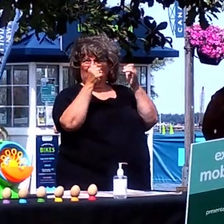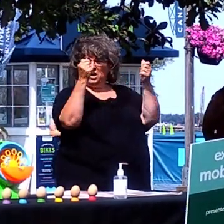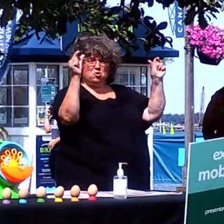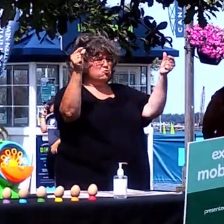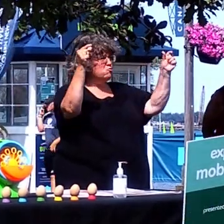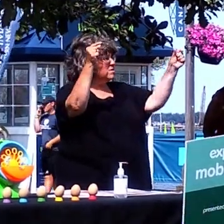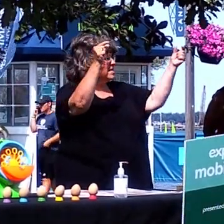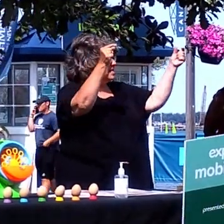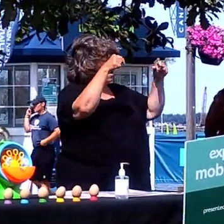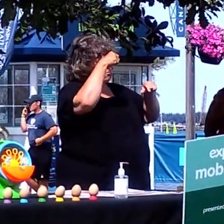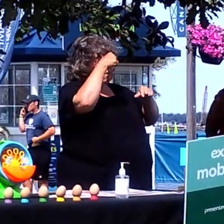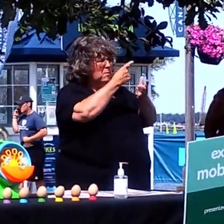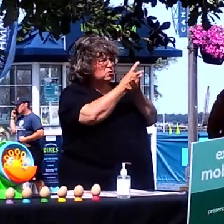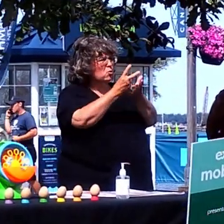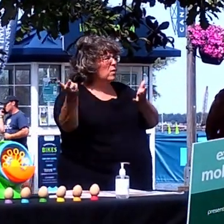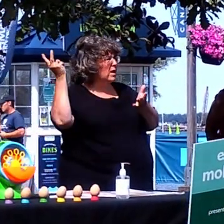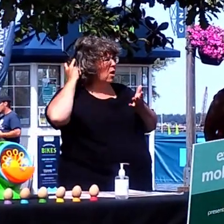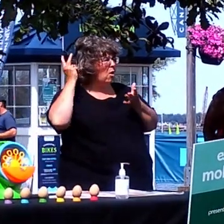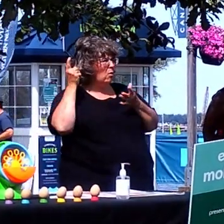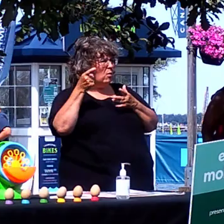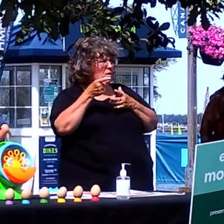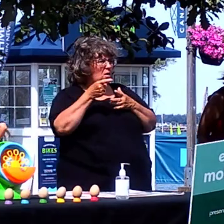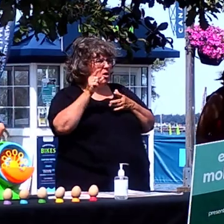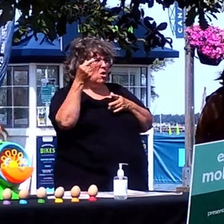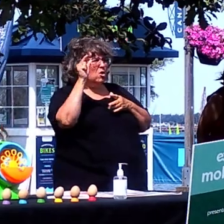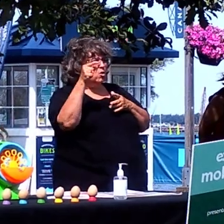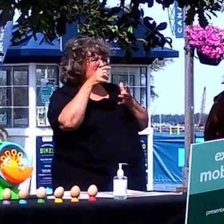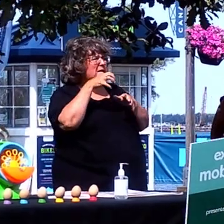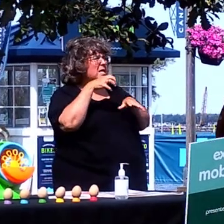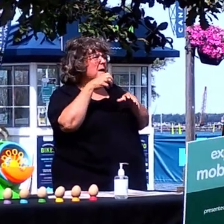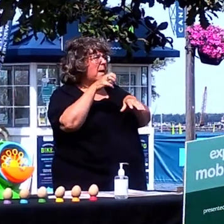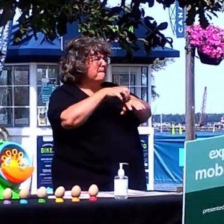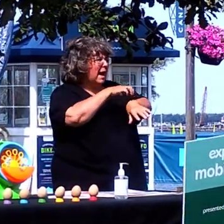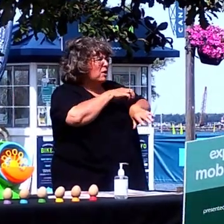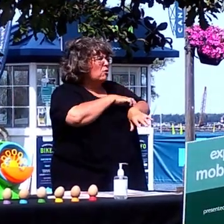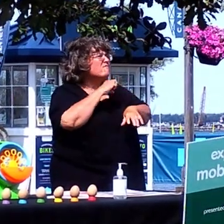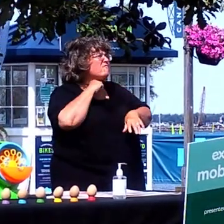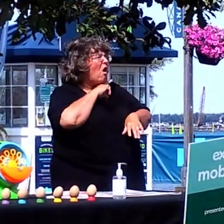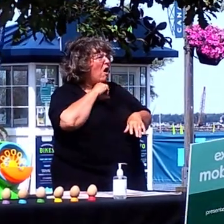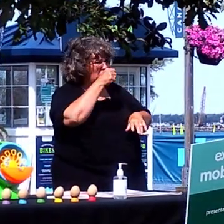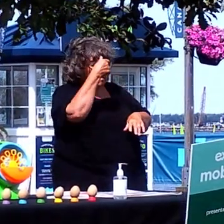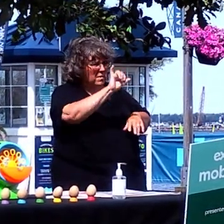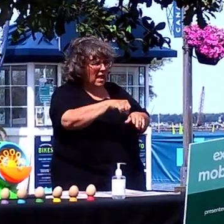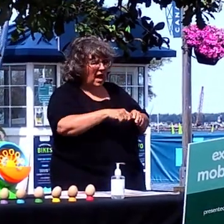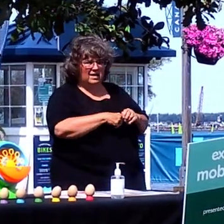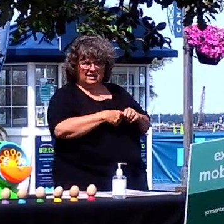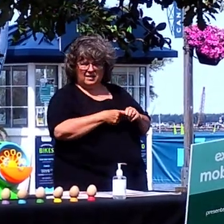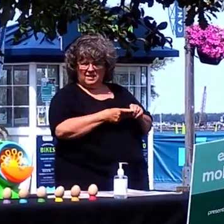Green. Remember a couple weeks ago we were green speckled frogs?